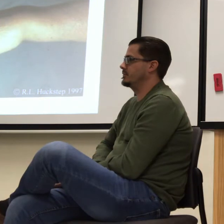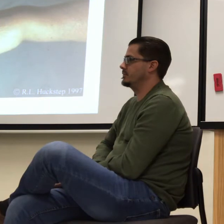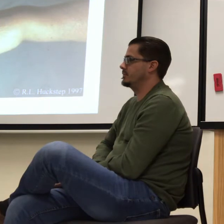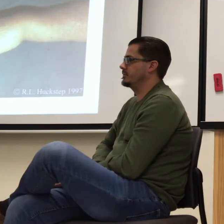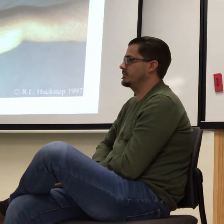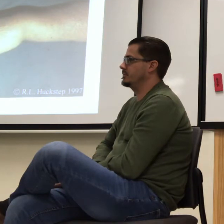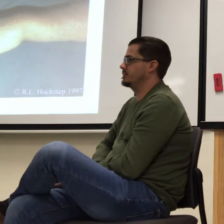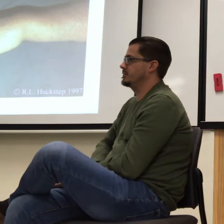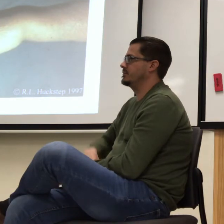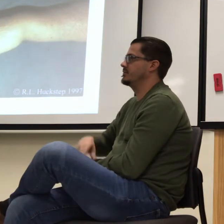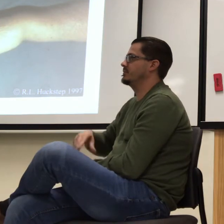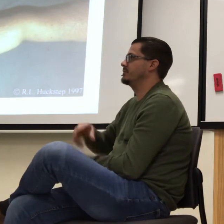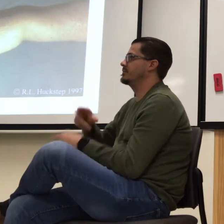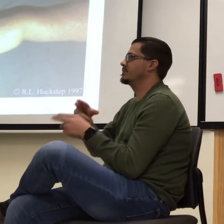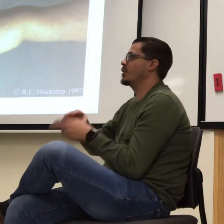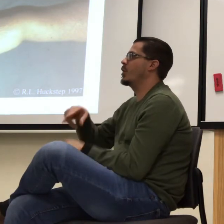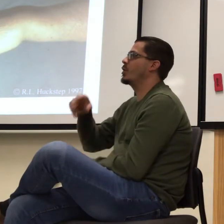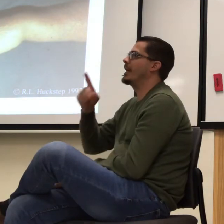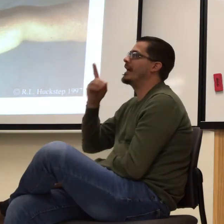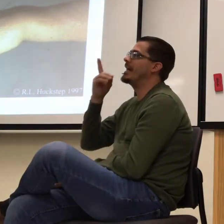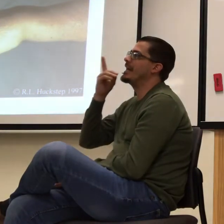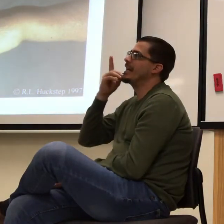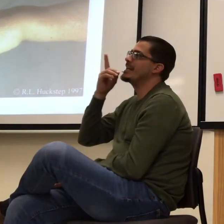It's called the dinner fork deformity.